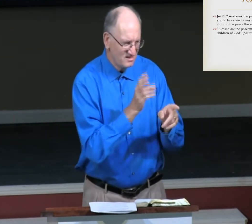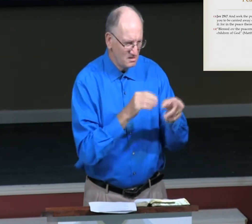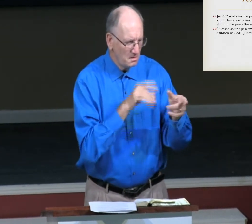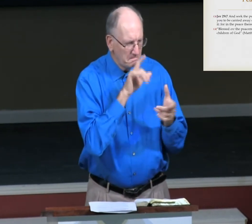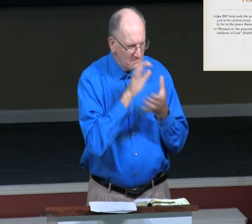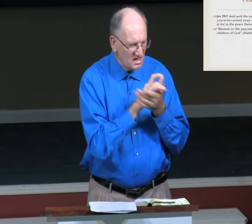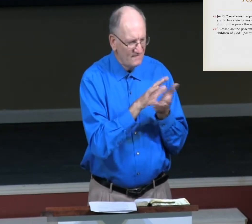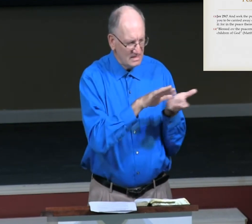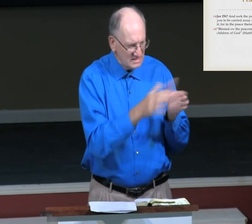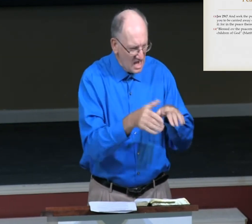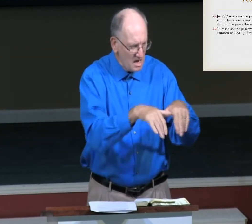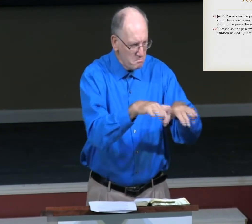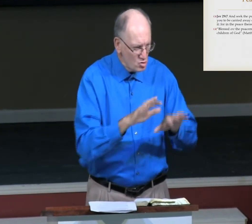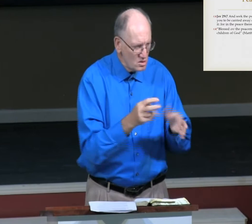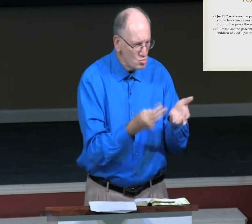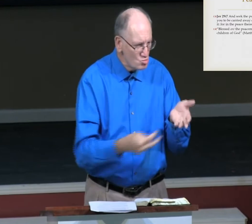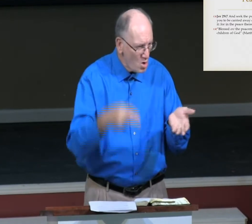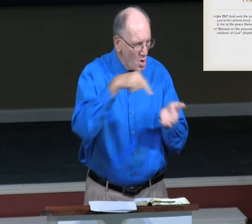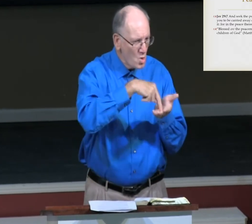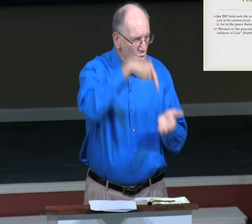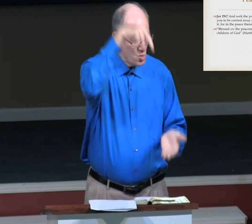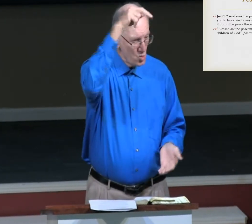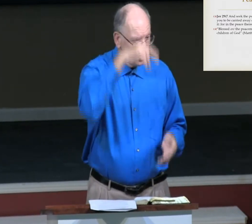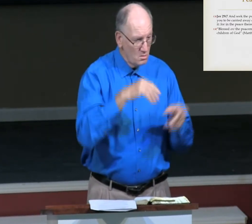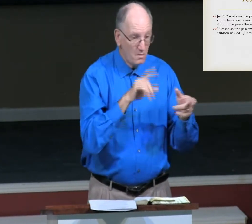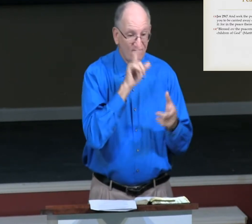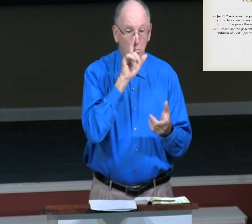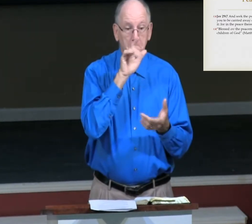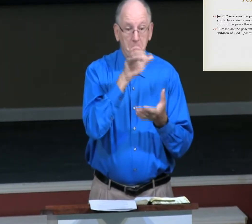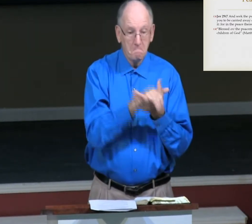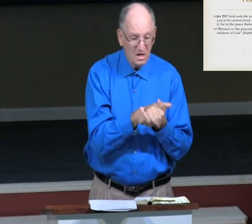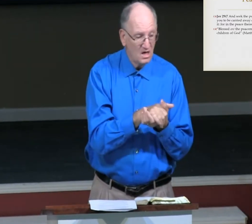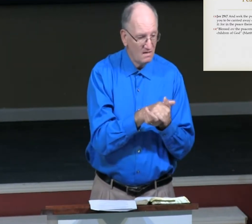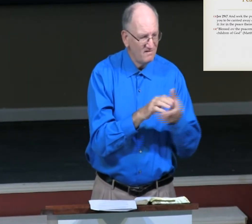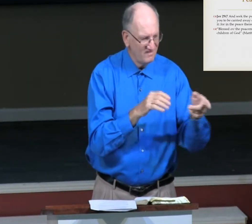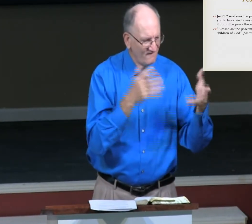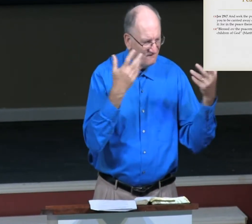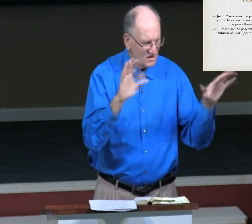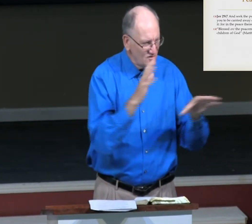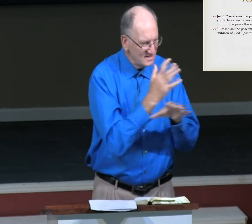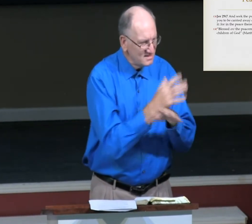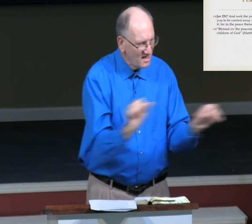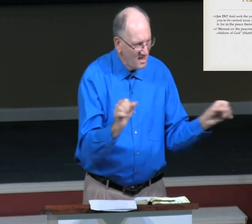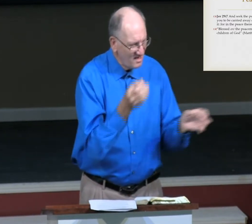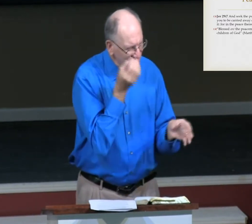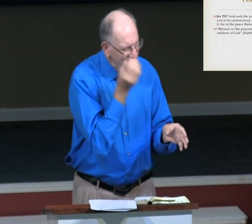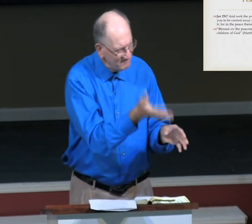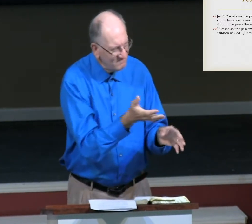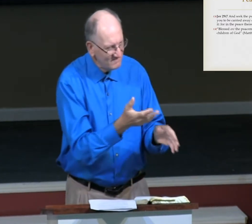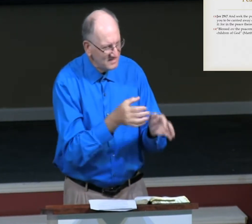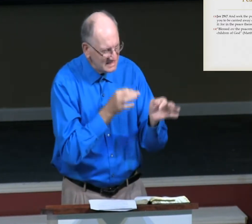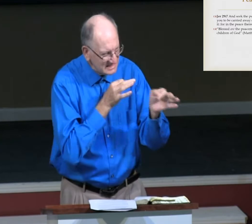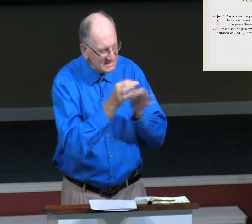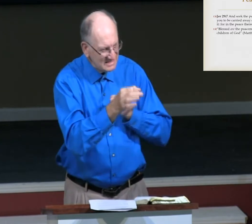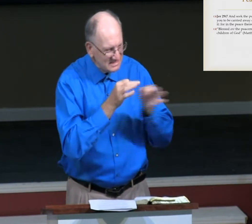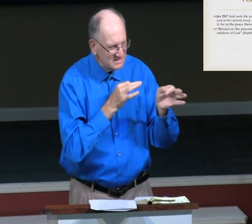explain Jesus Christ to them. Tell them to believe in Jesus Christ, that he died and was buried and rose again. Tell them